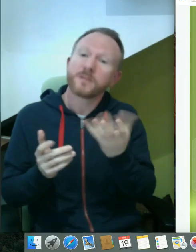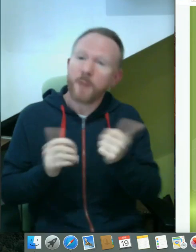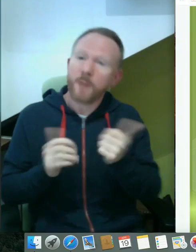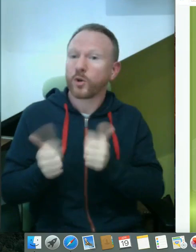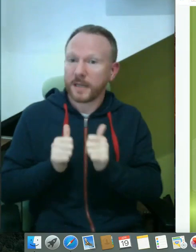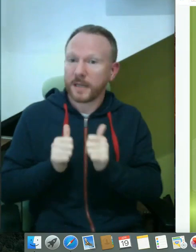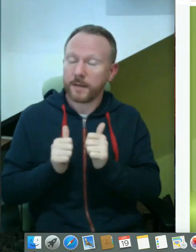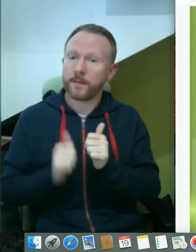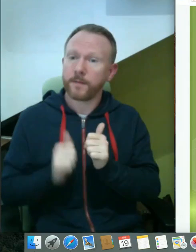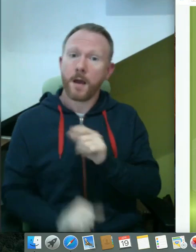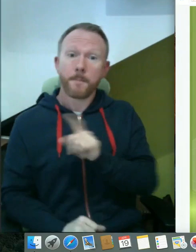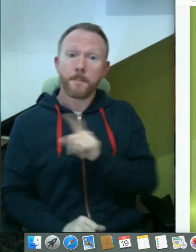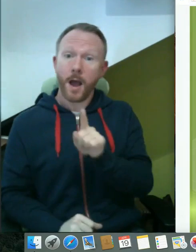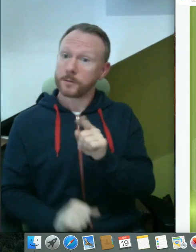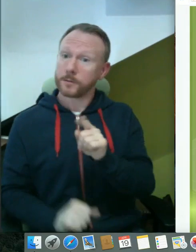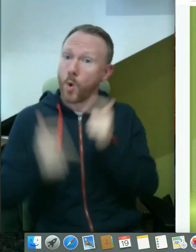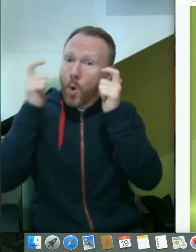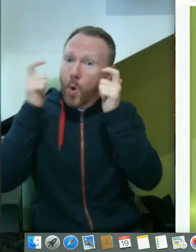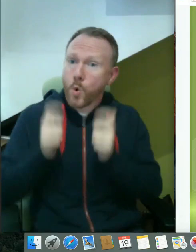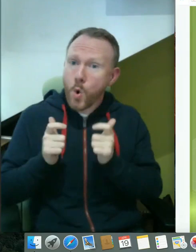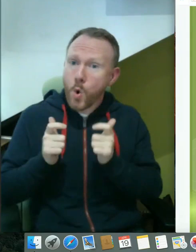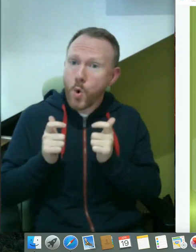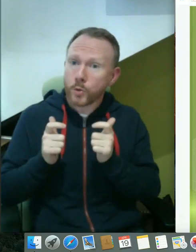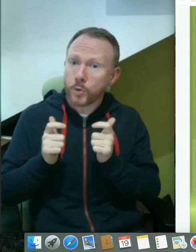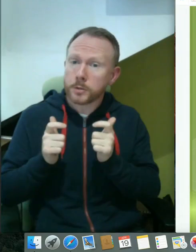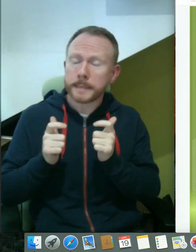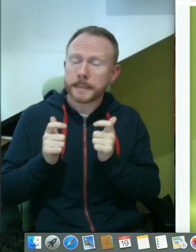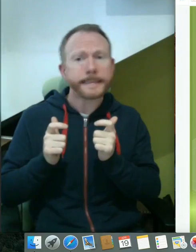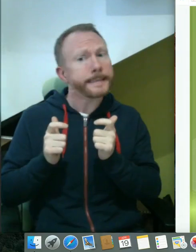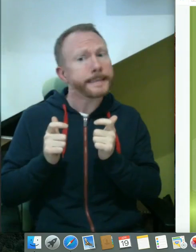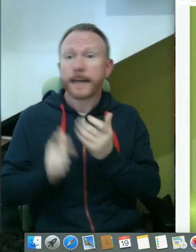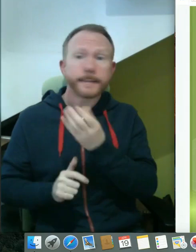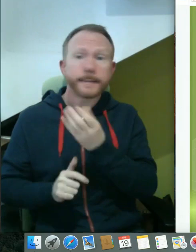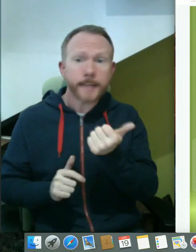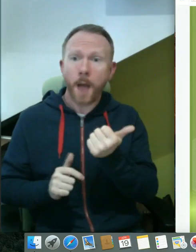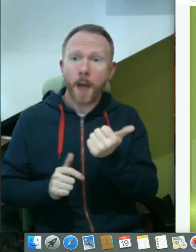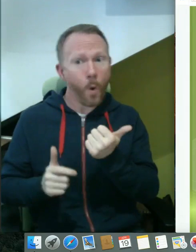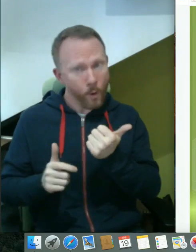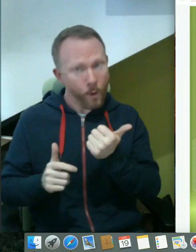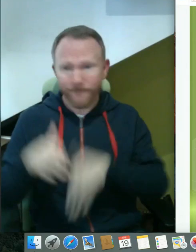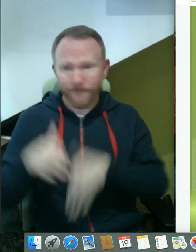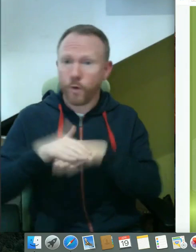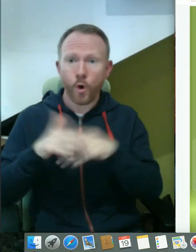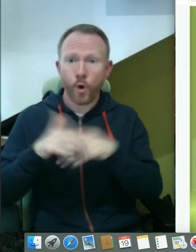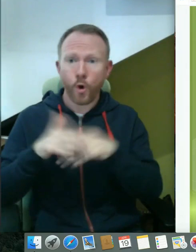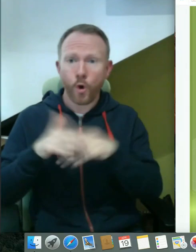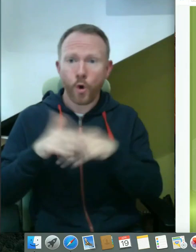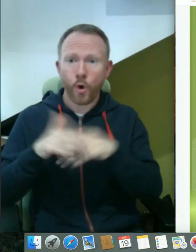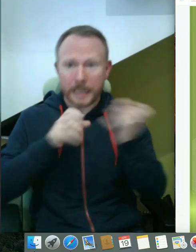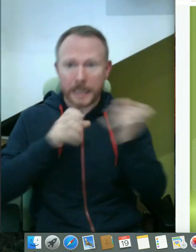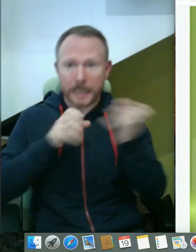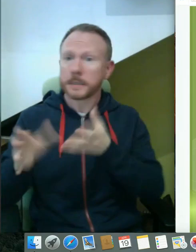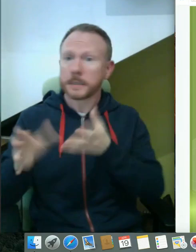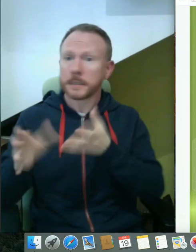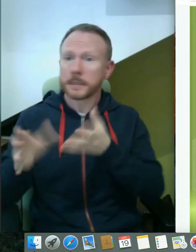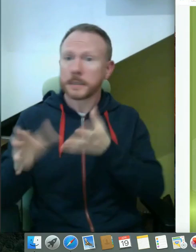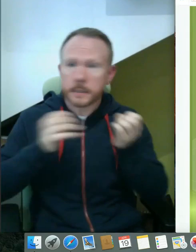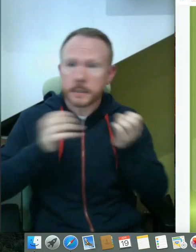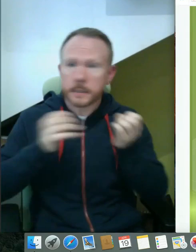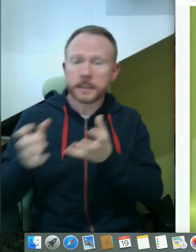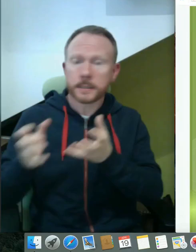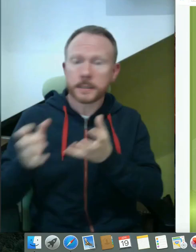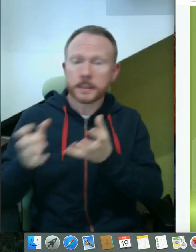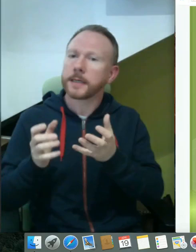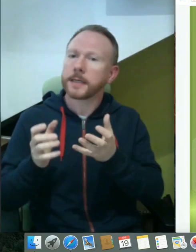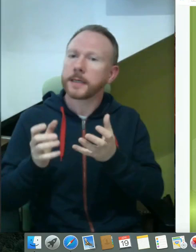all interpreters in these kind of settings are making use of that approach. We often we tend to